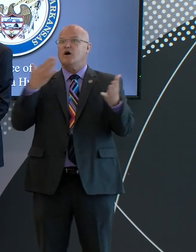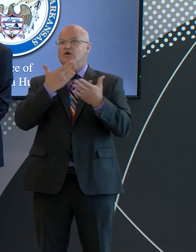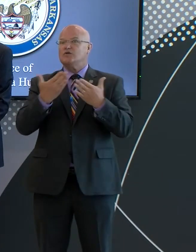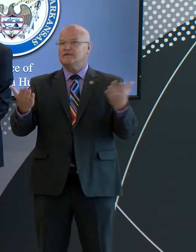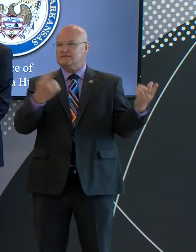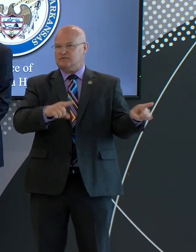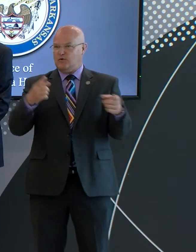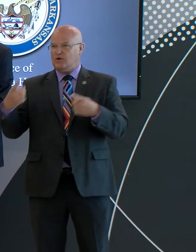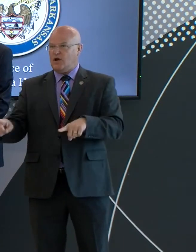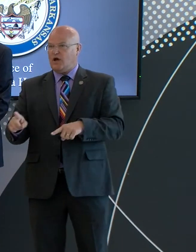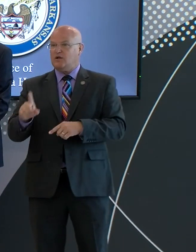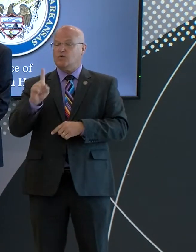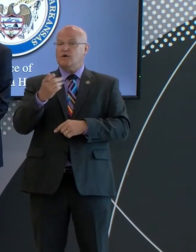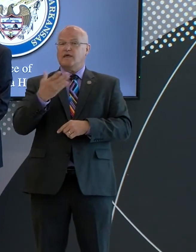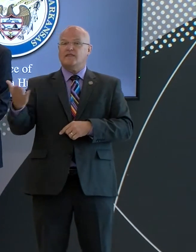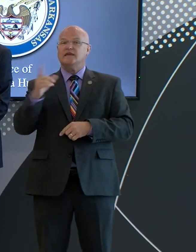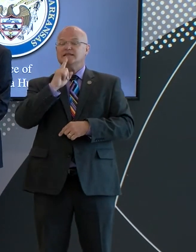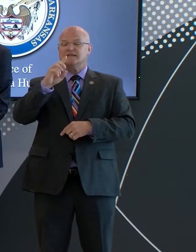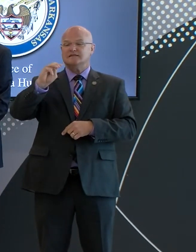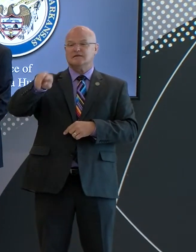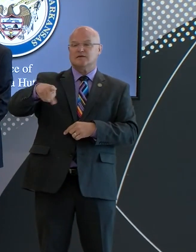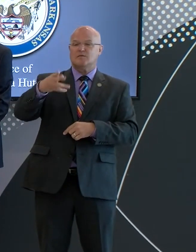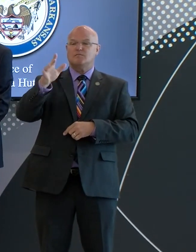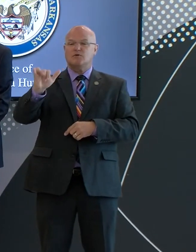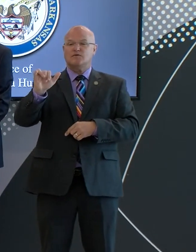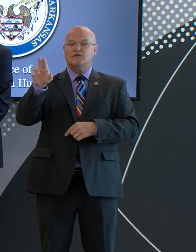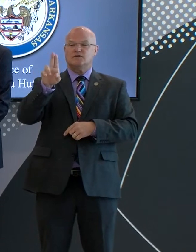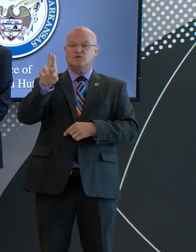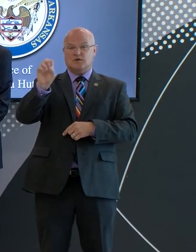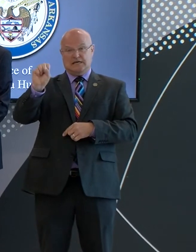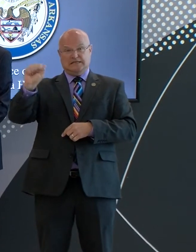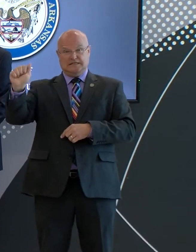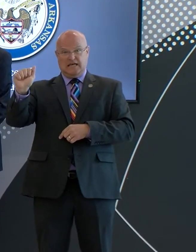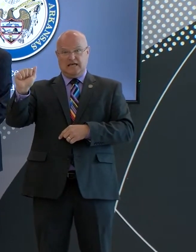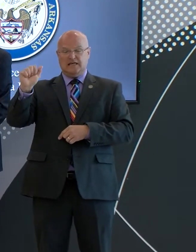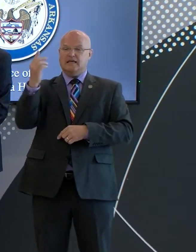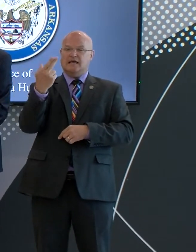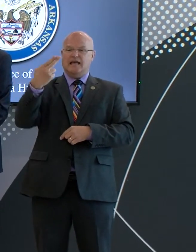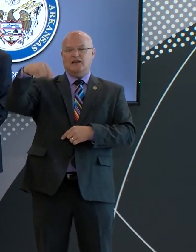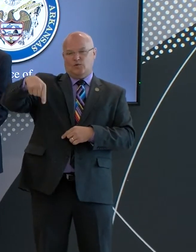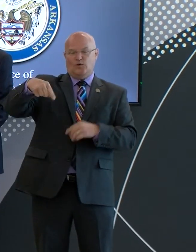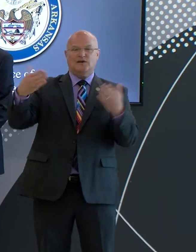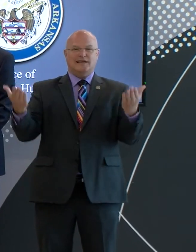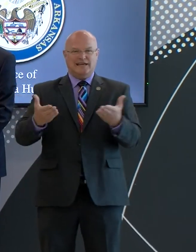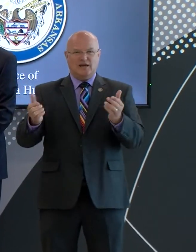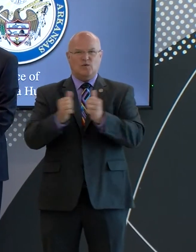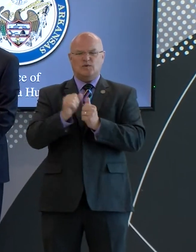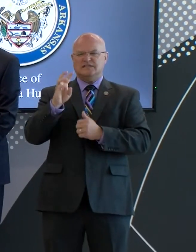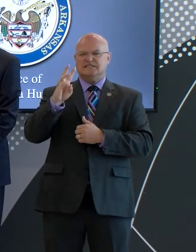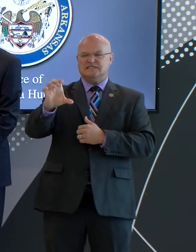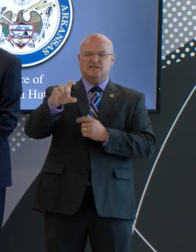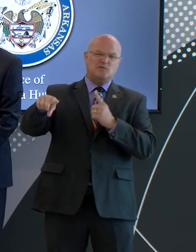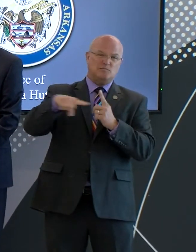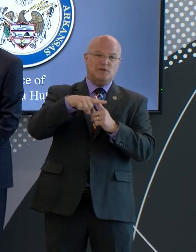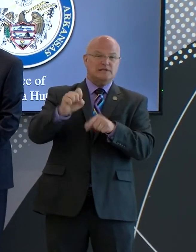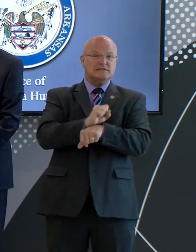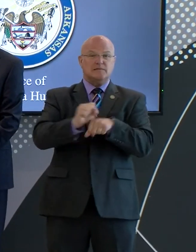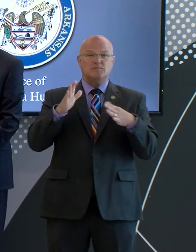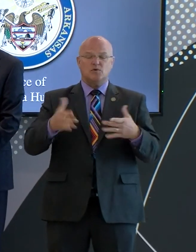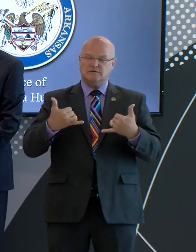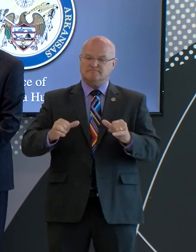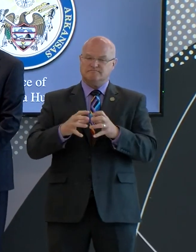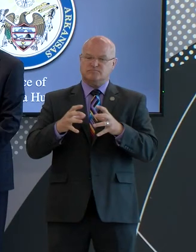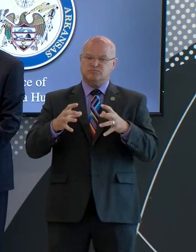things going on, and one of those is Murphy USA, which is right here, headquartered in El Dorado with 600 plus employees and